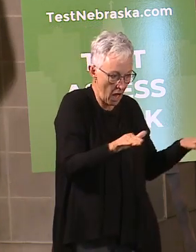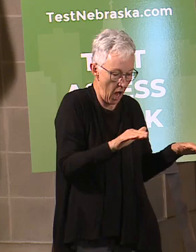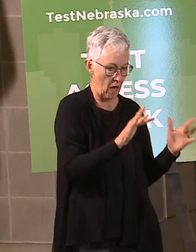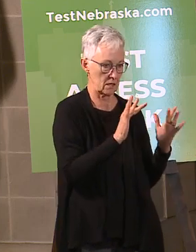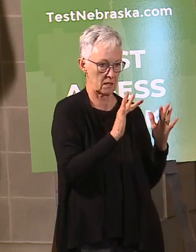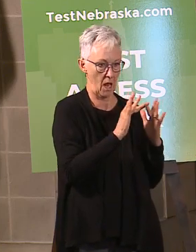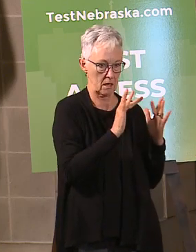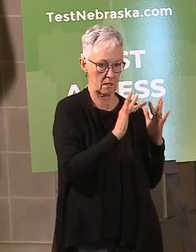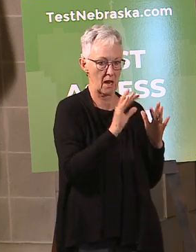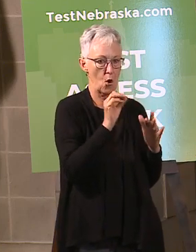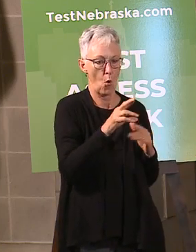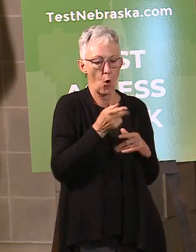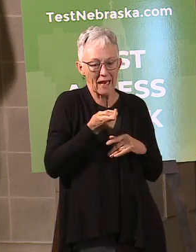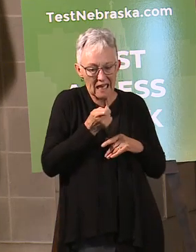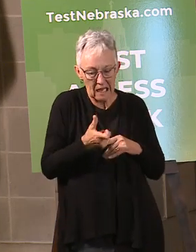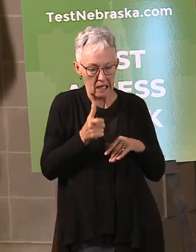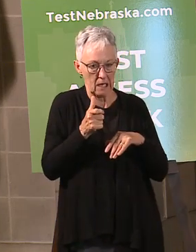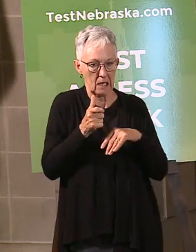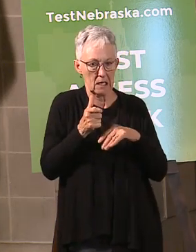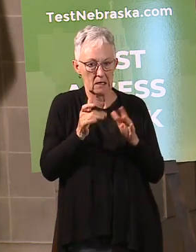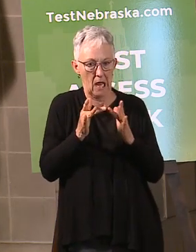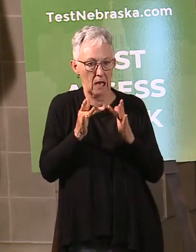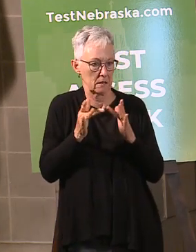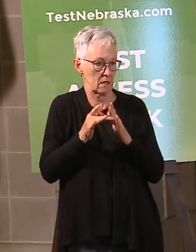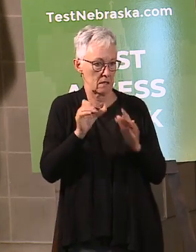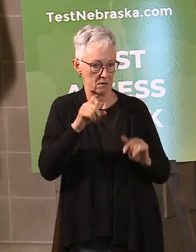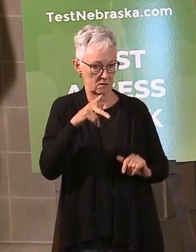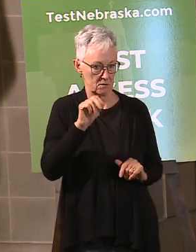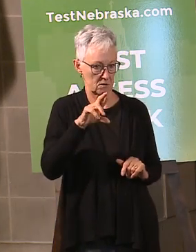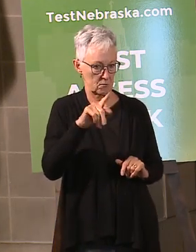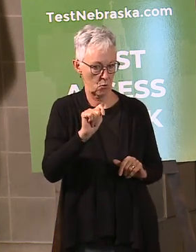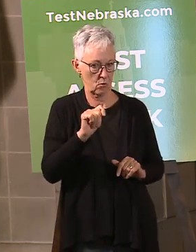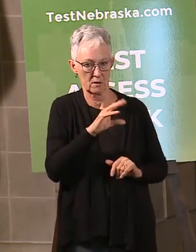sports. Competitions June 18th.